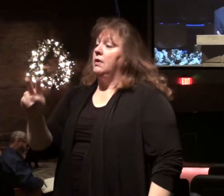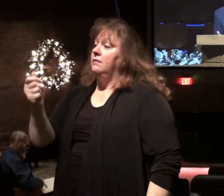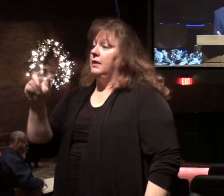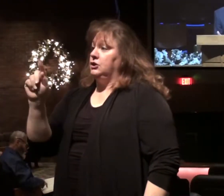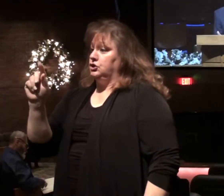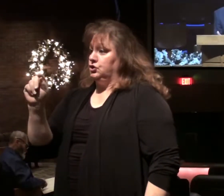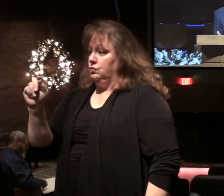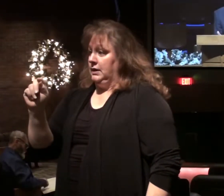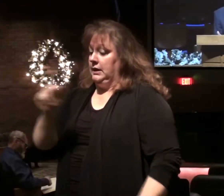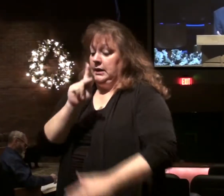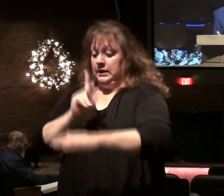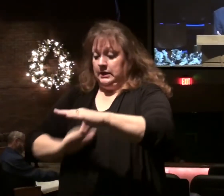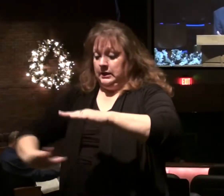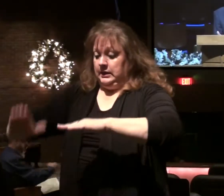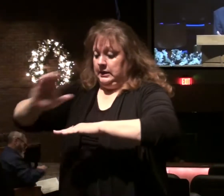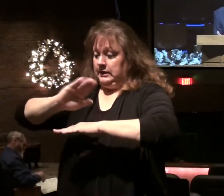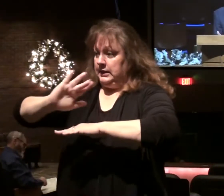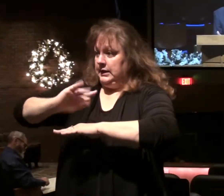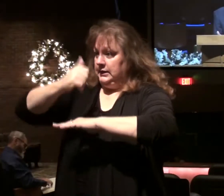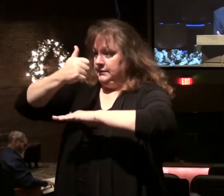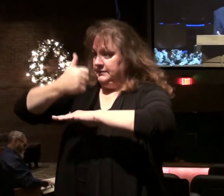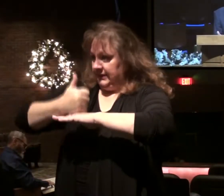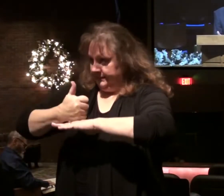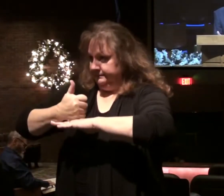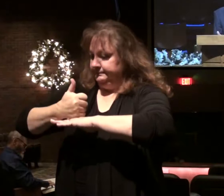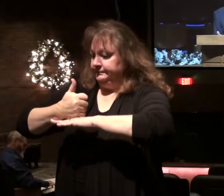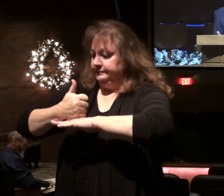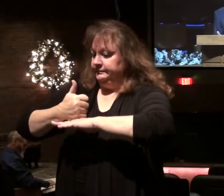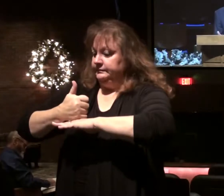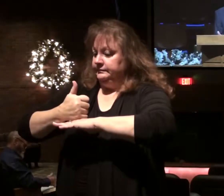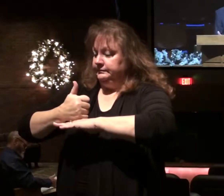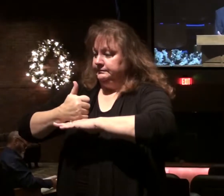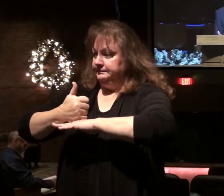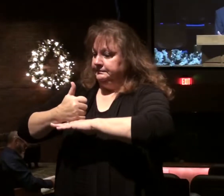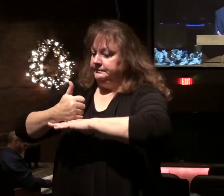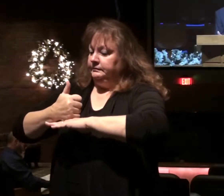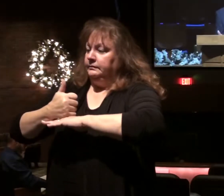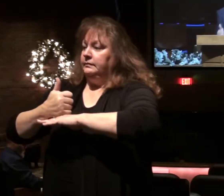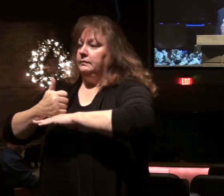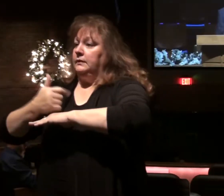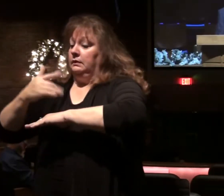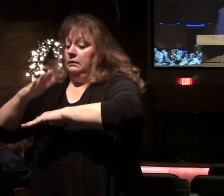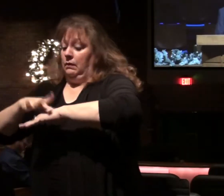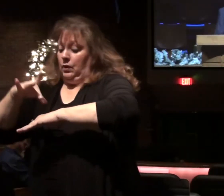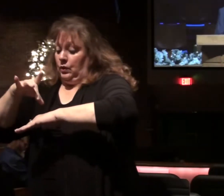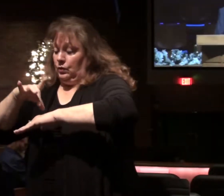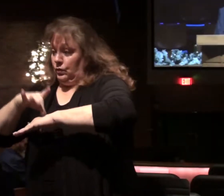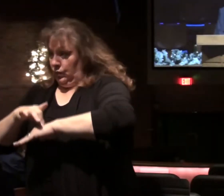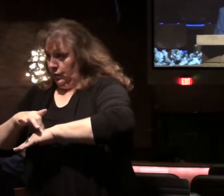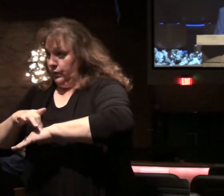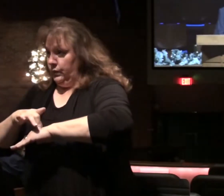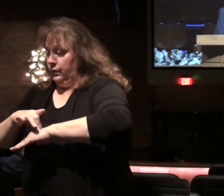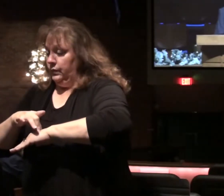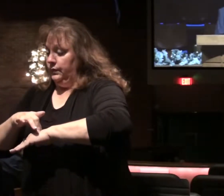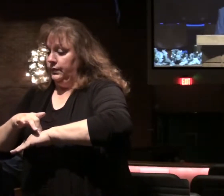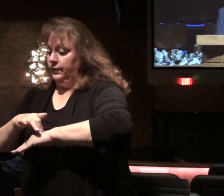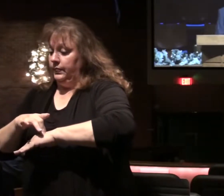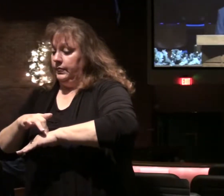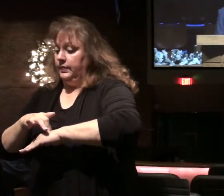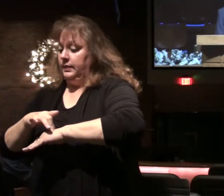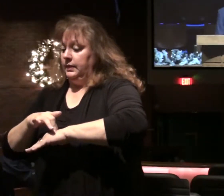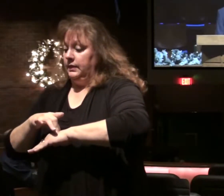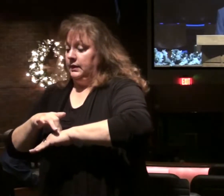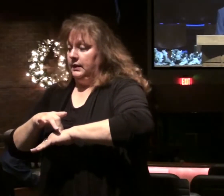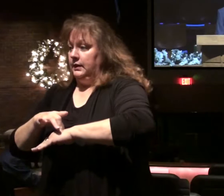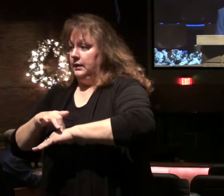have the kingdom set up and established on the earth that was